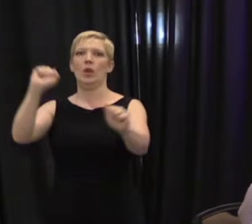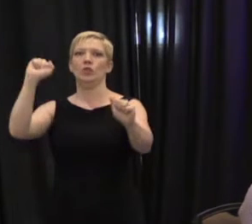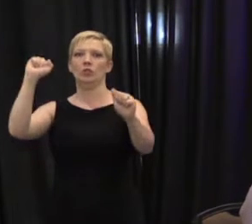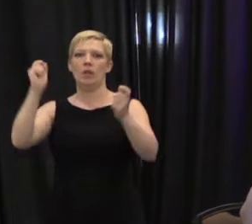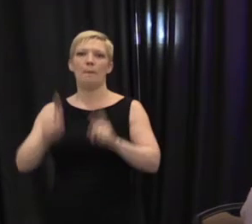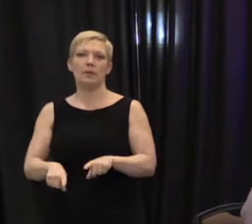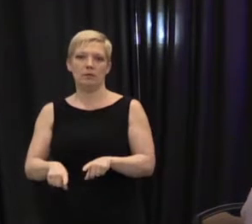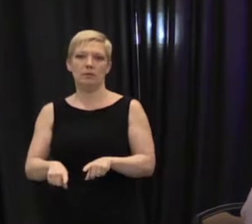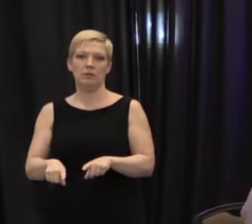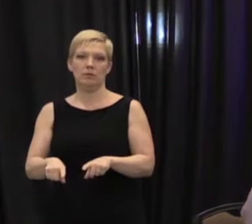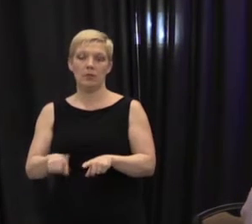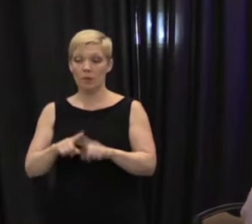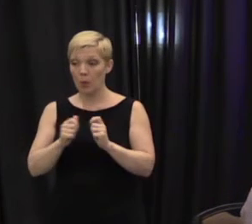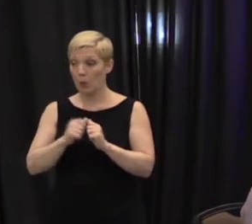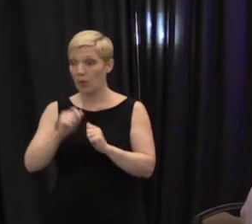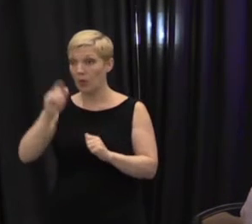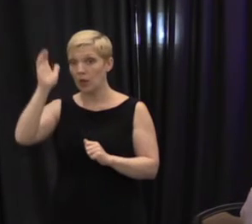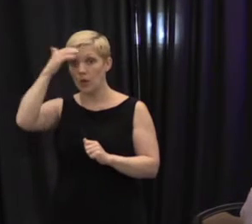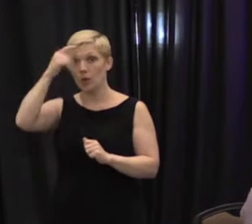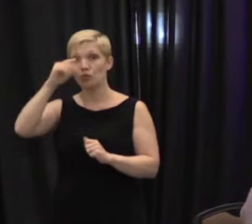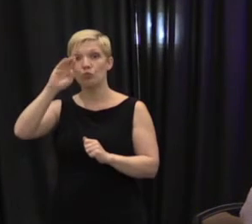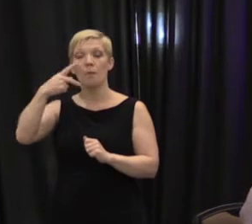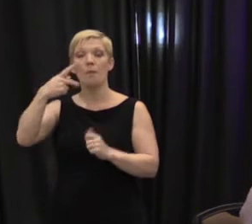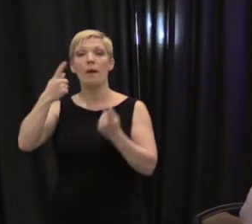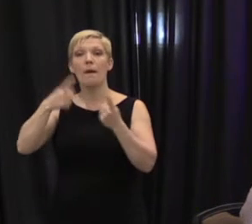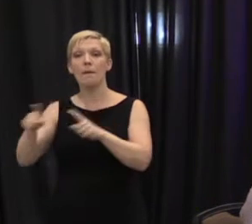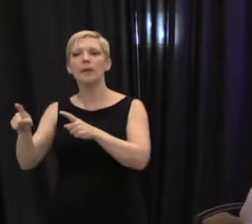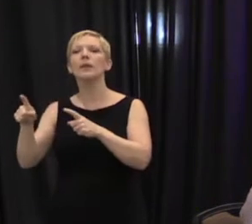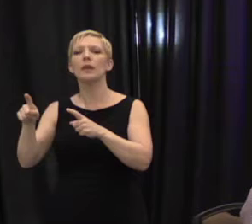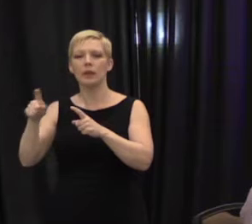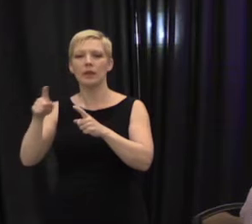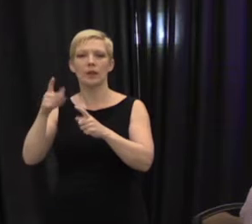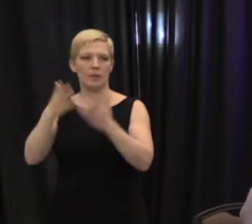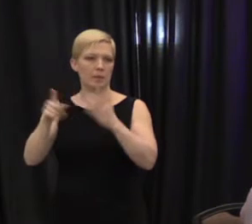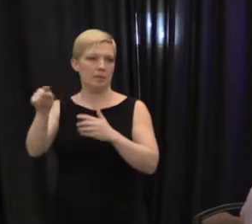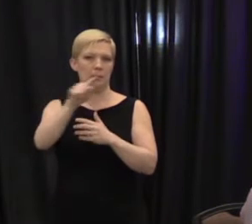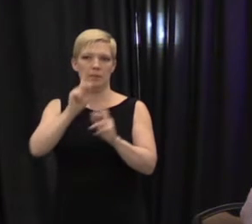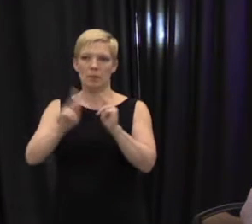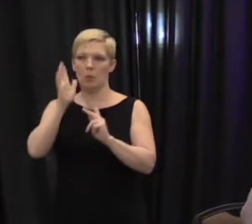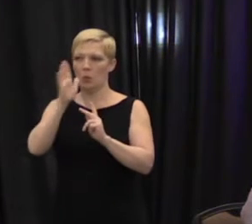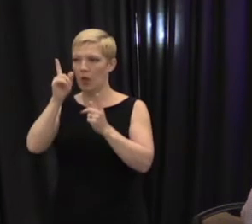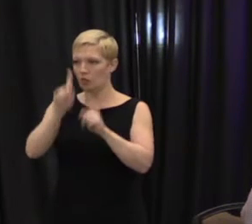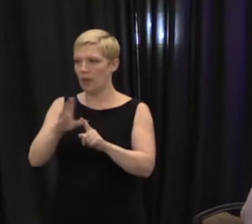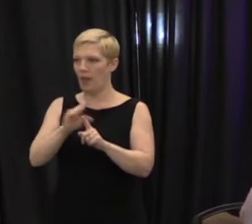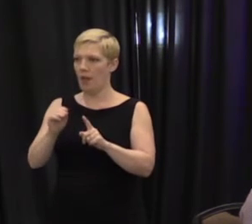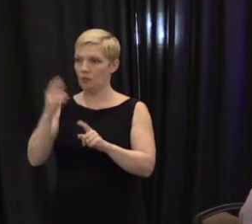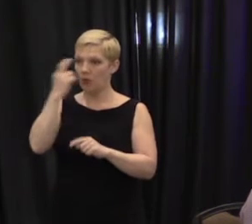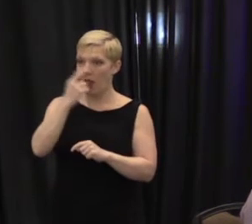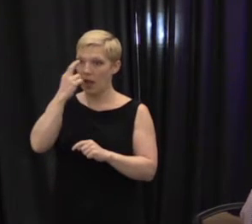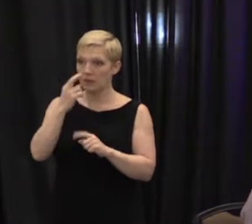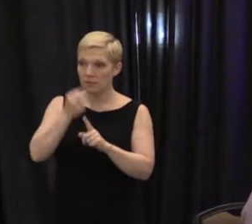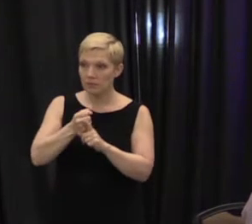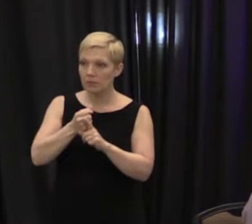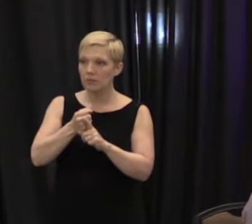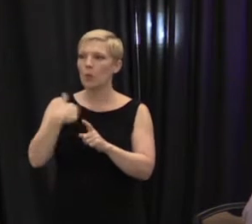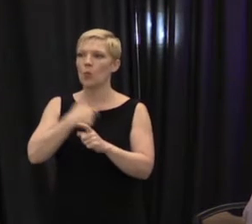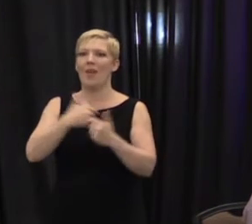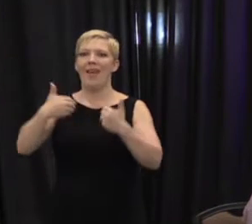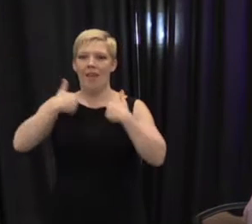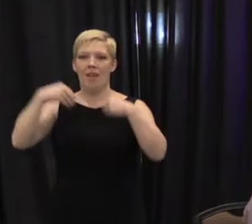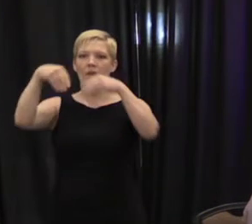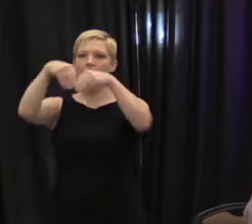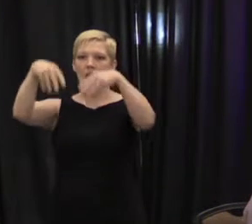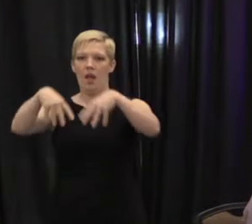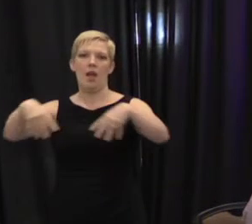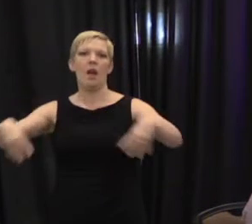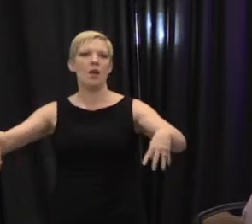But with Trump happening, it made people who ordinarily would probably agree realize that we have these hierarchies of oppression